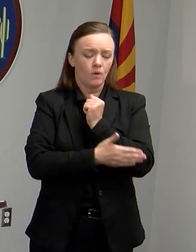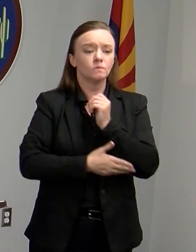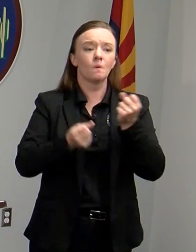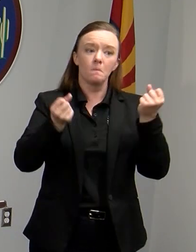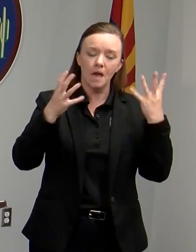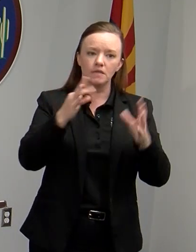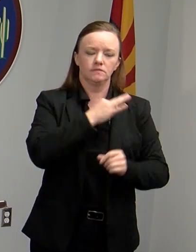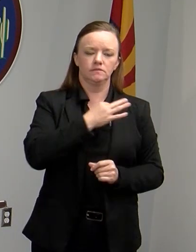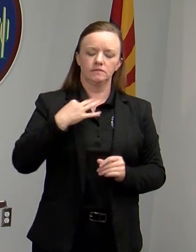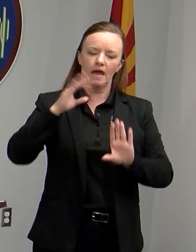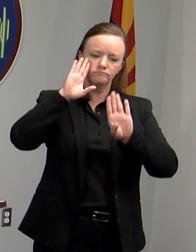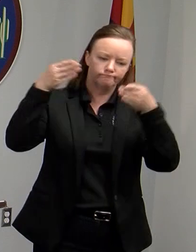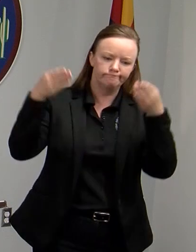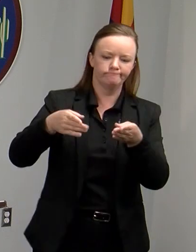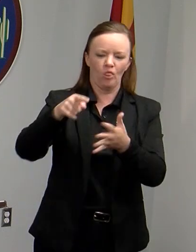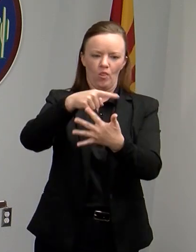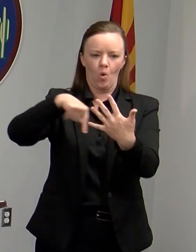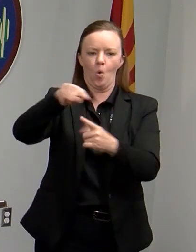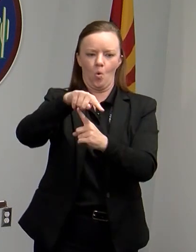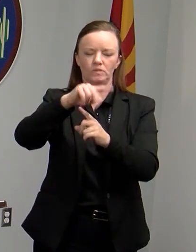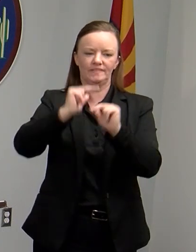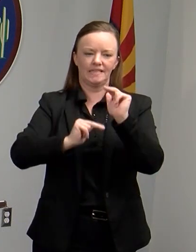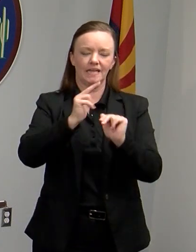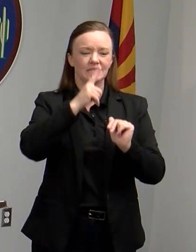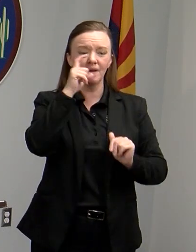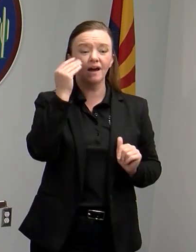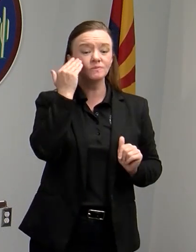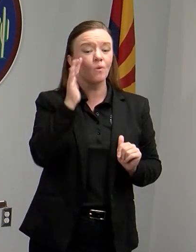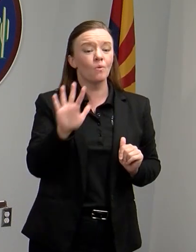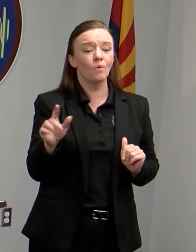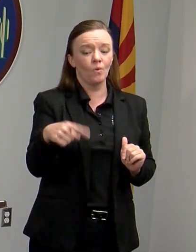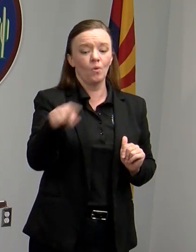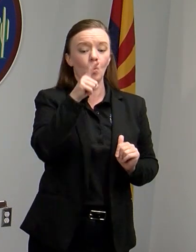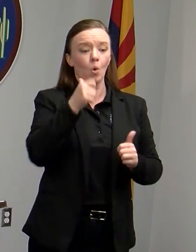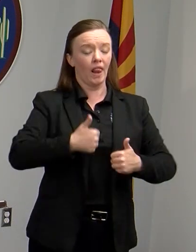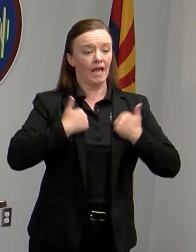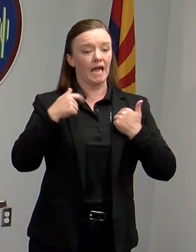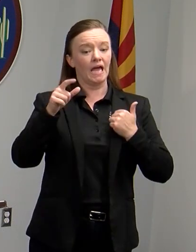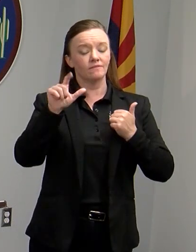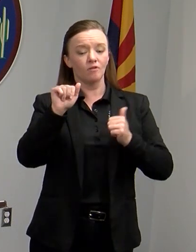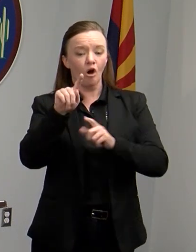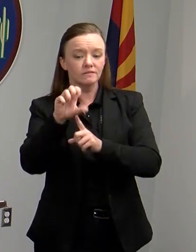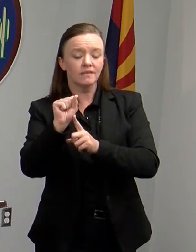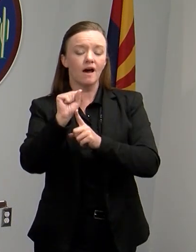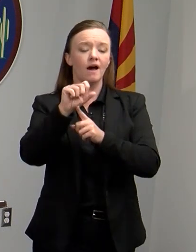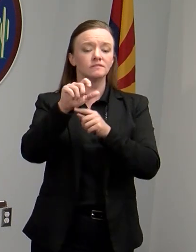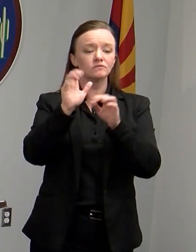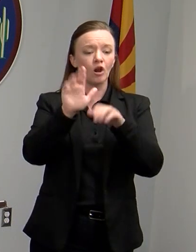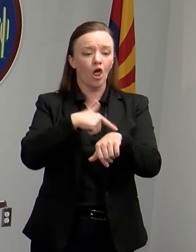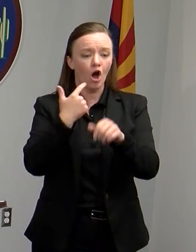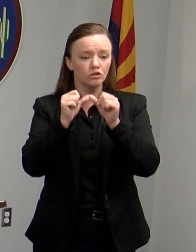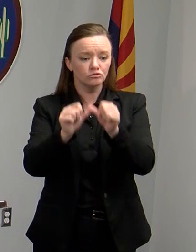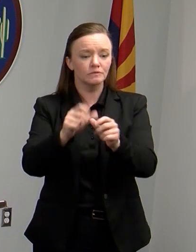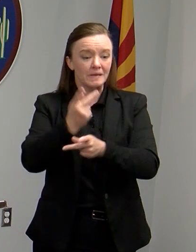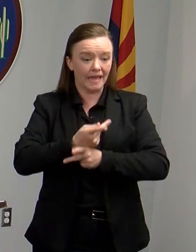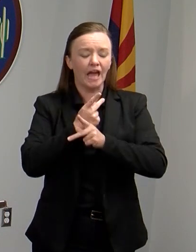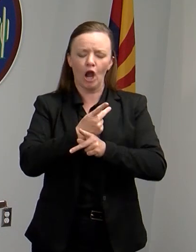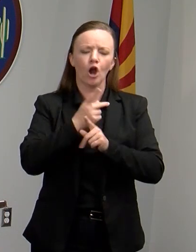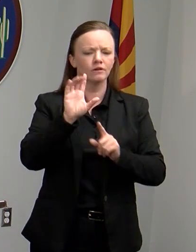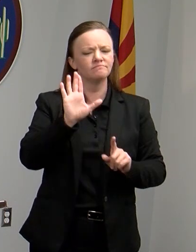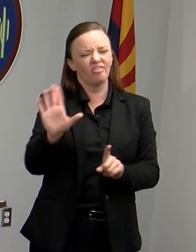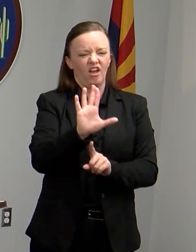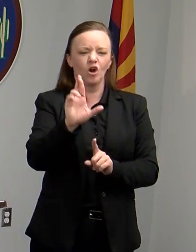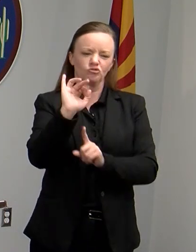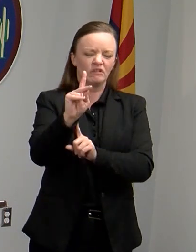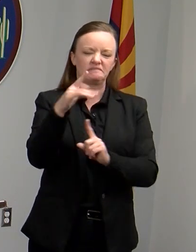these facilities because we know those residents are at the highest risk of getting severe disease from COVID-19.